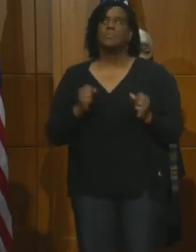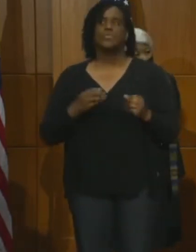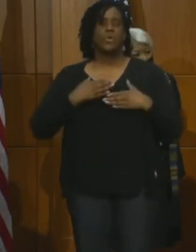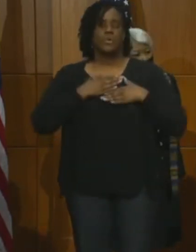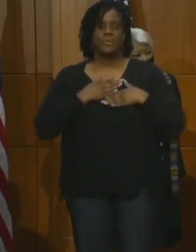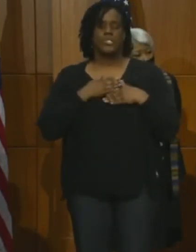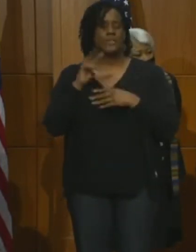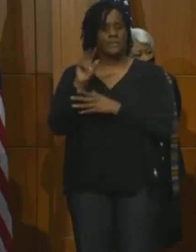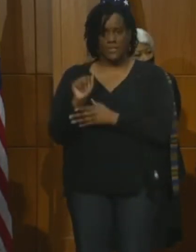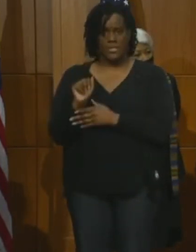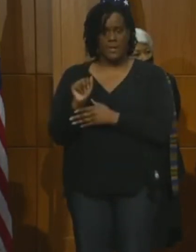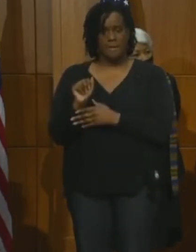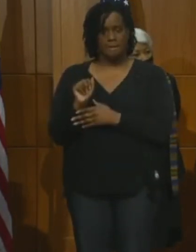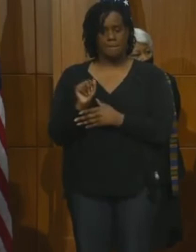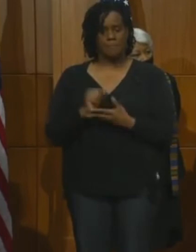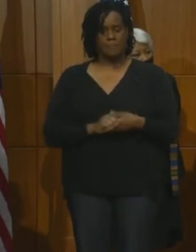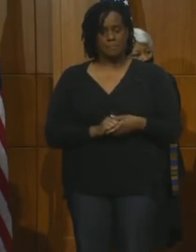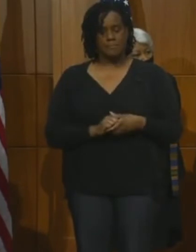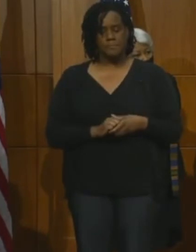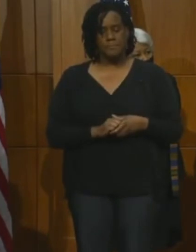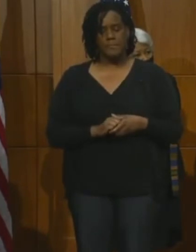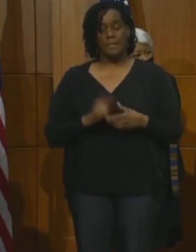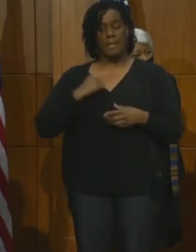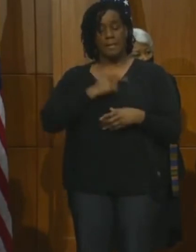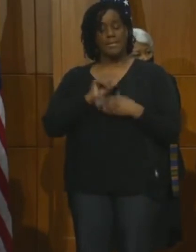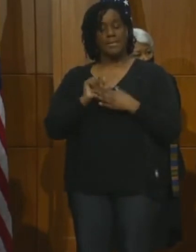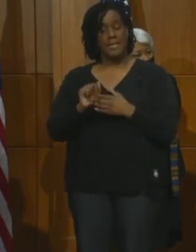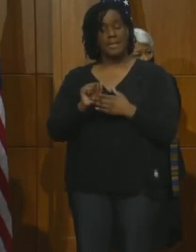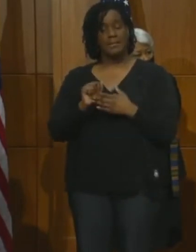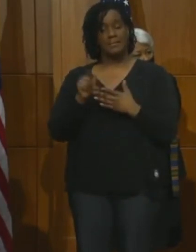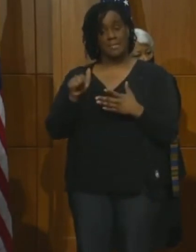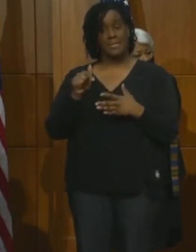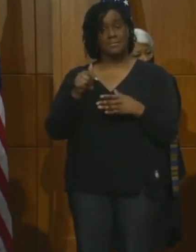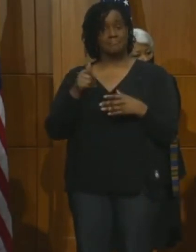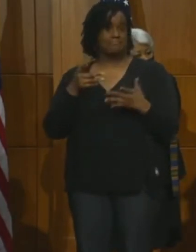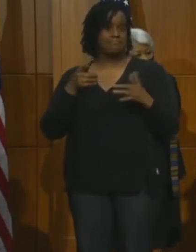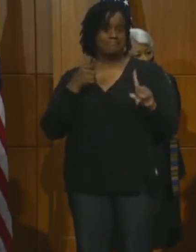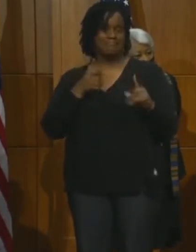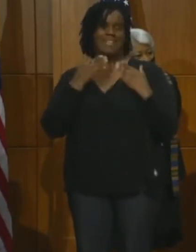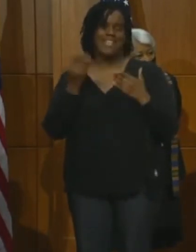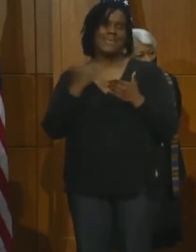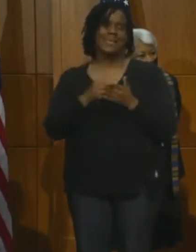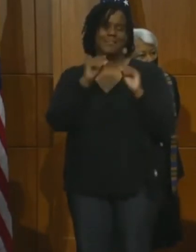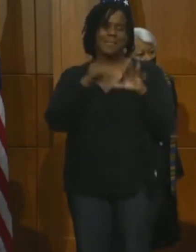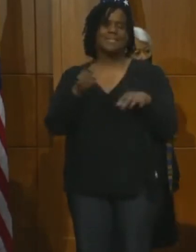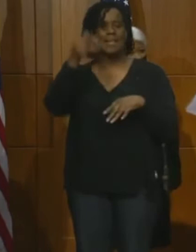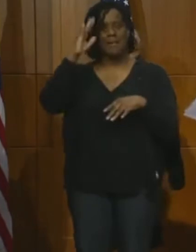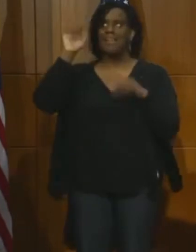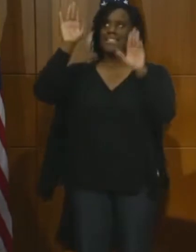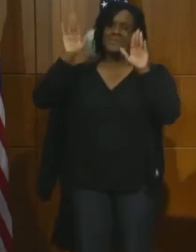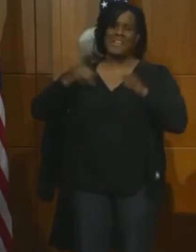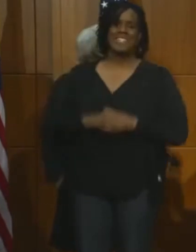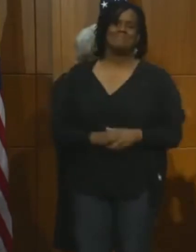for Virginia and us leading the way. Thank you again. Have a blessed day, and God is the